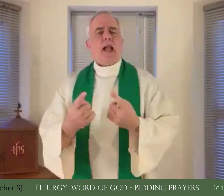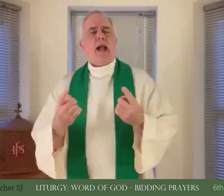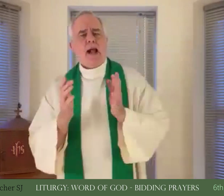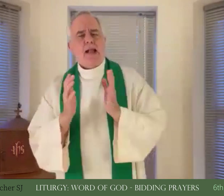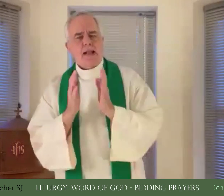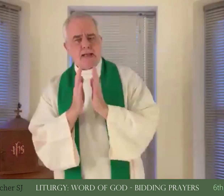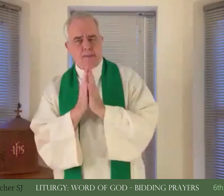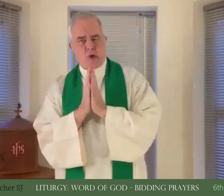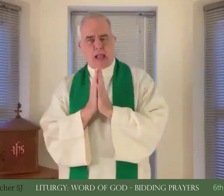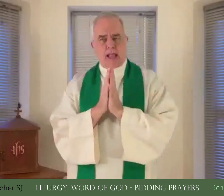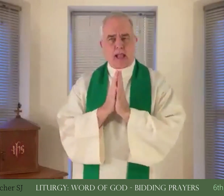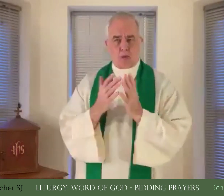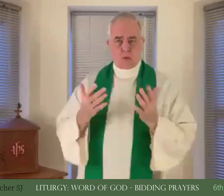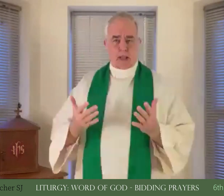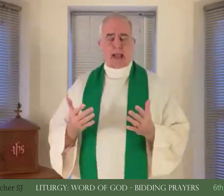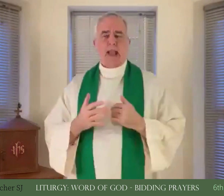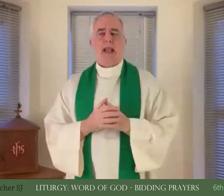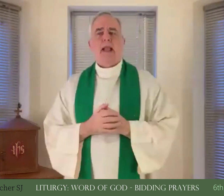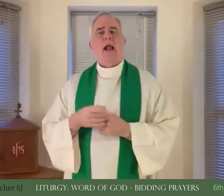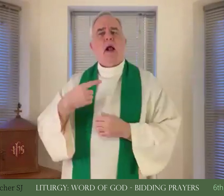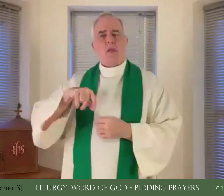Let us pray today that we